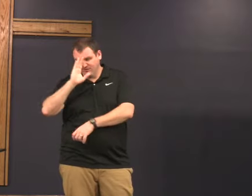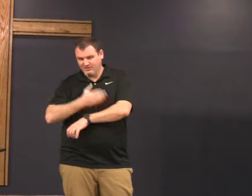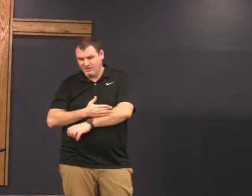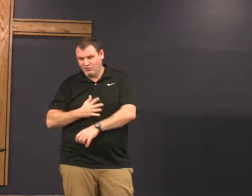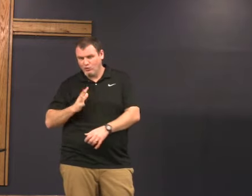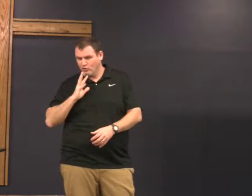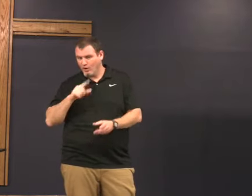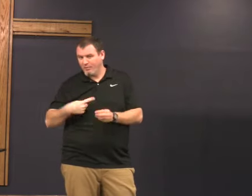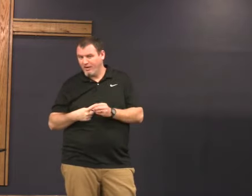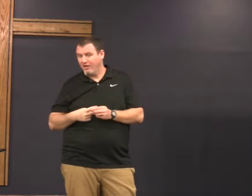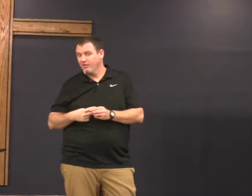Talks about a grandson.